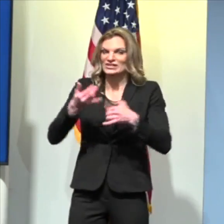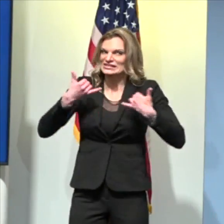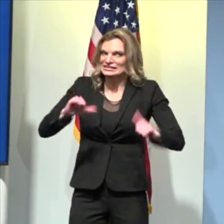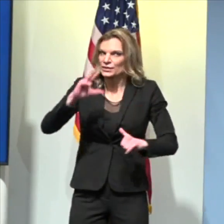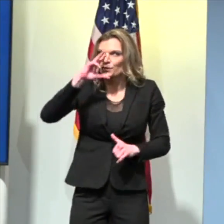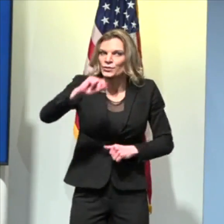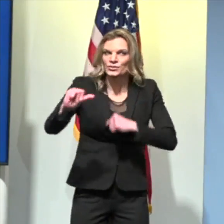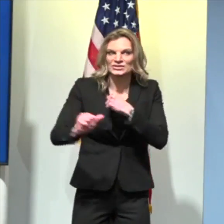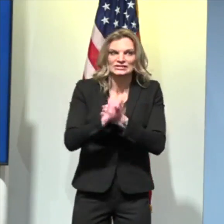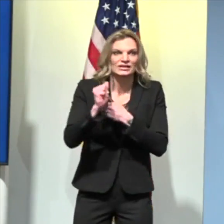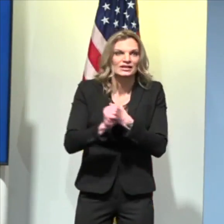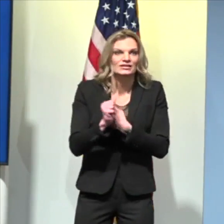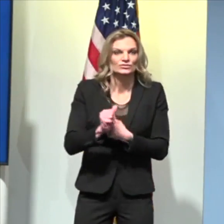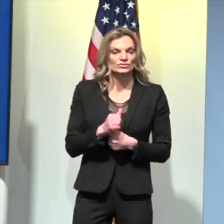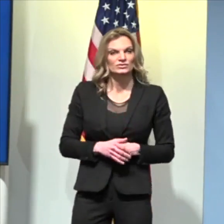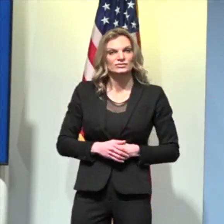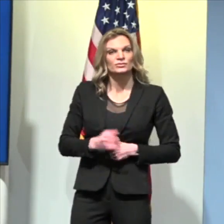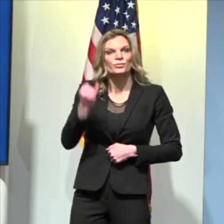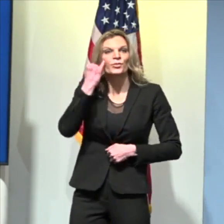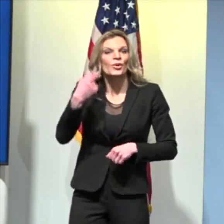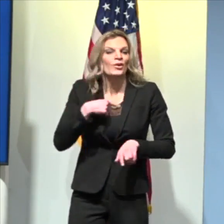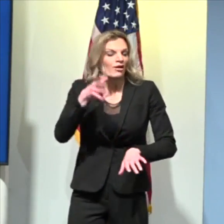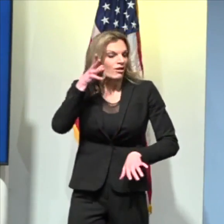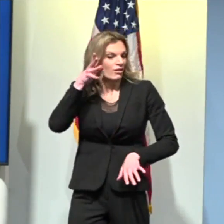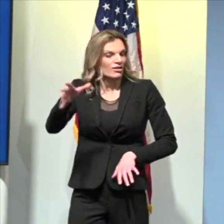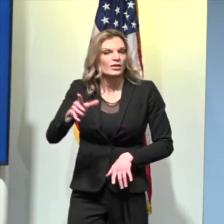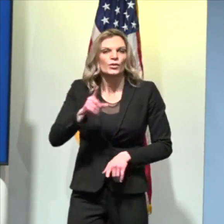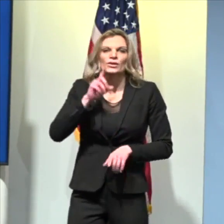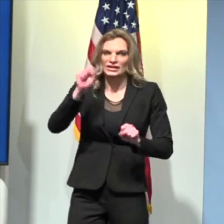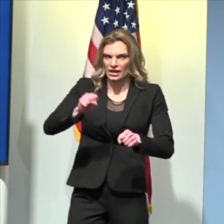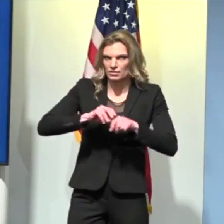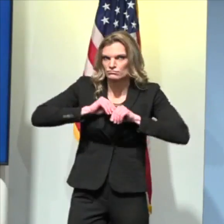all and our economy, and that's why we've got to keep